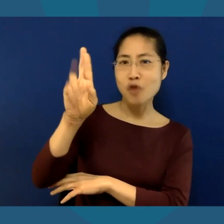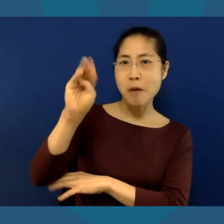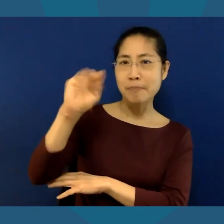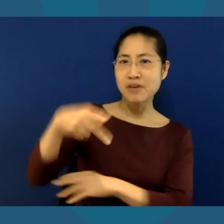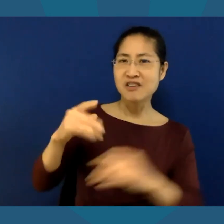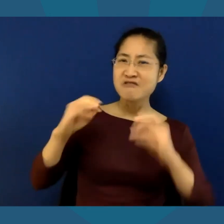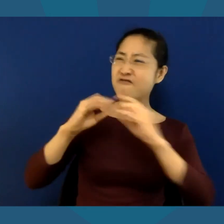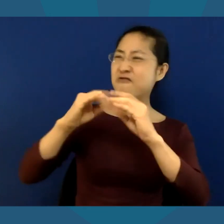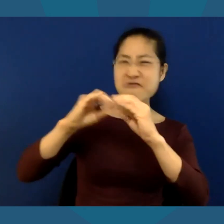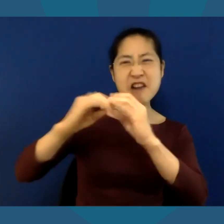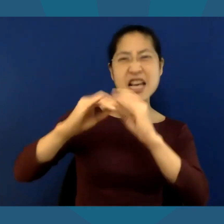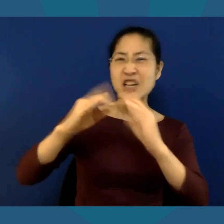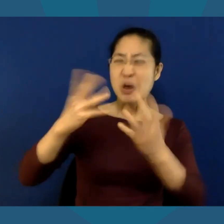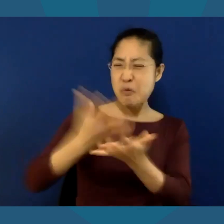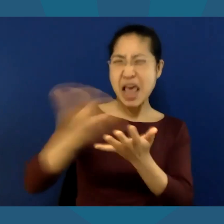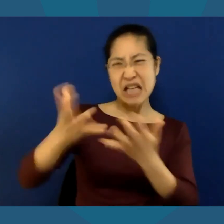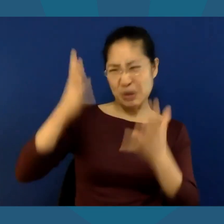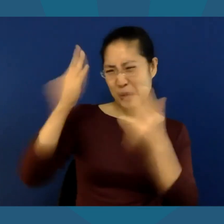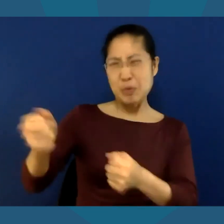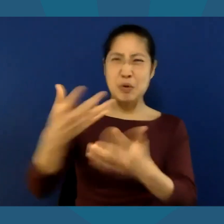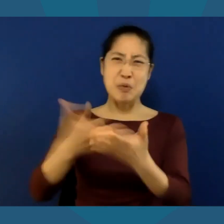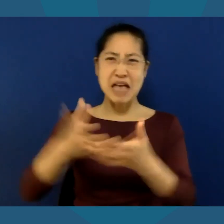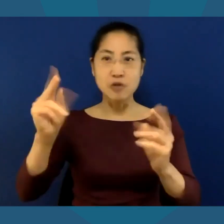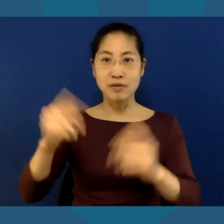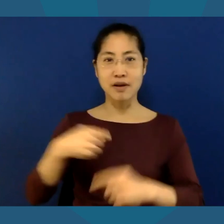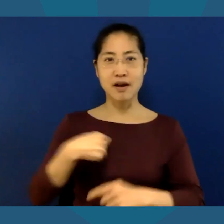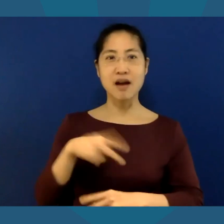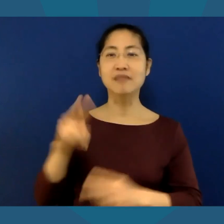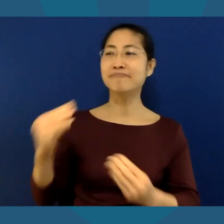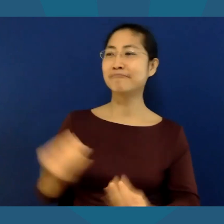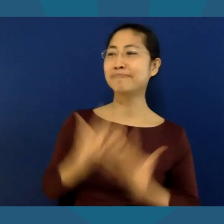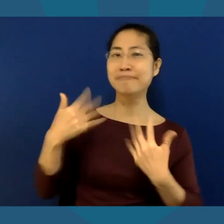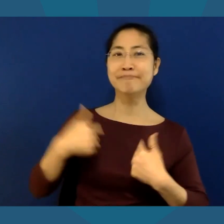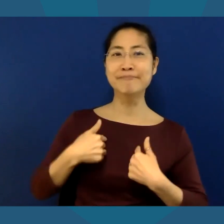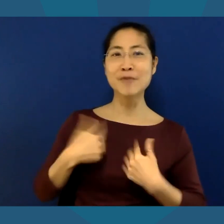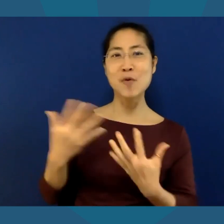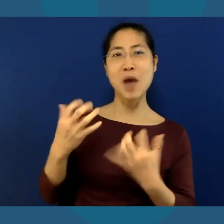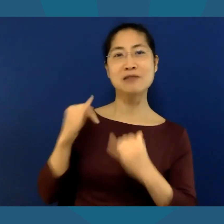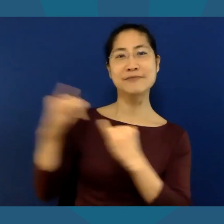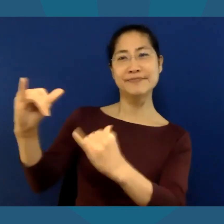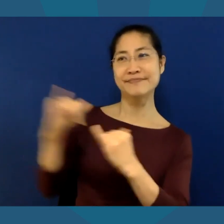the swamp, and he inspires me to do the same.